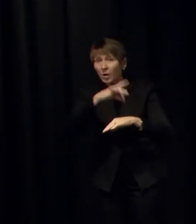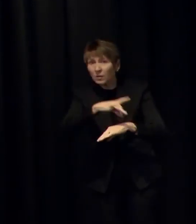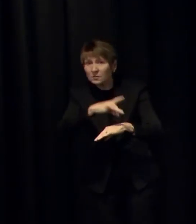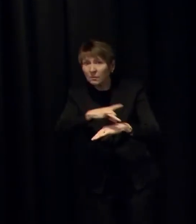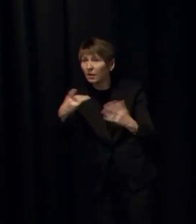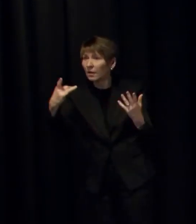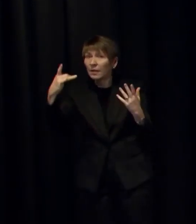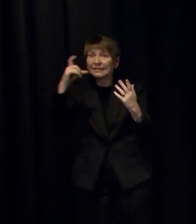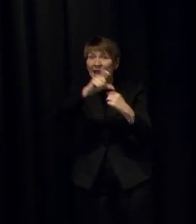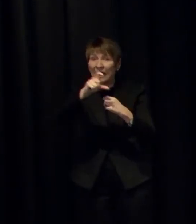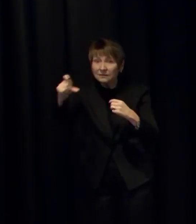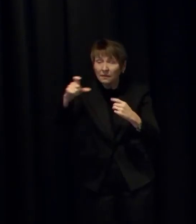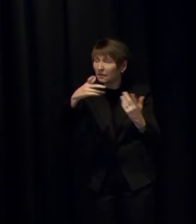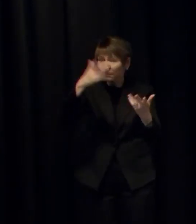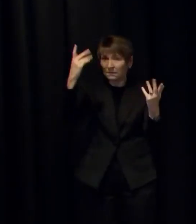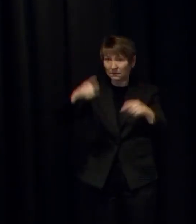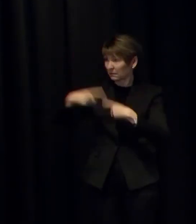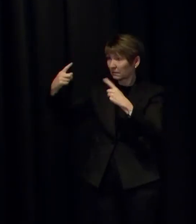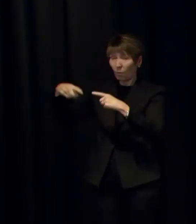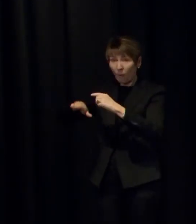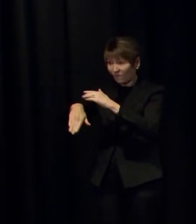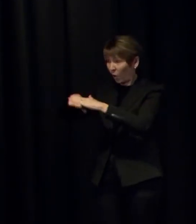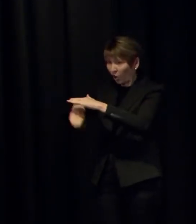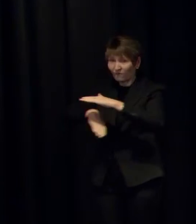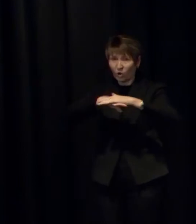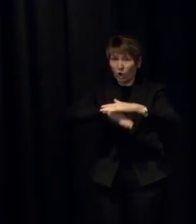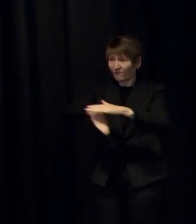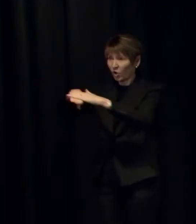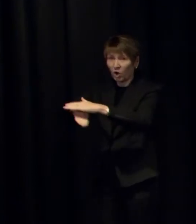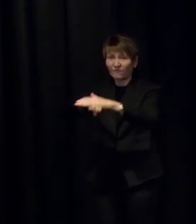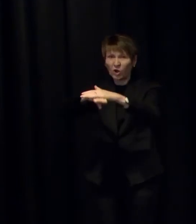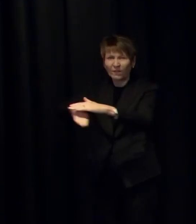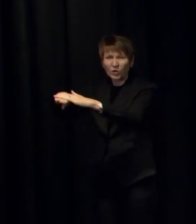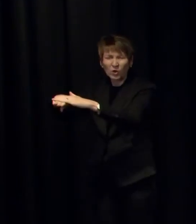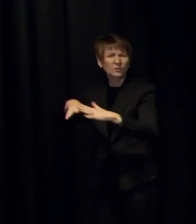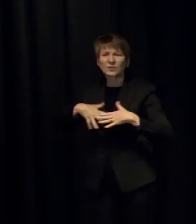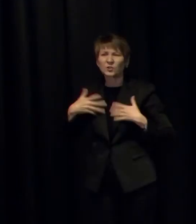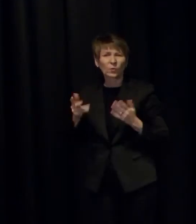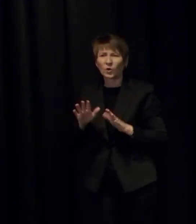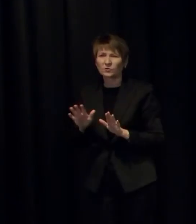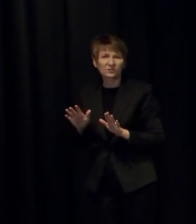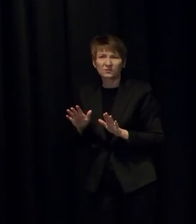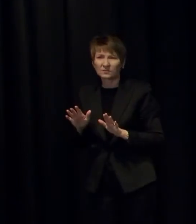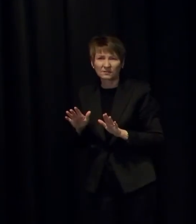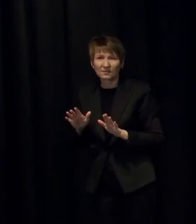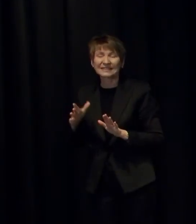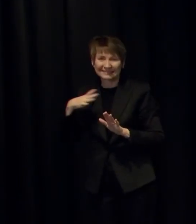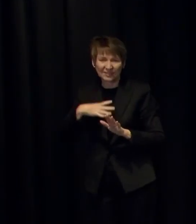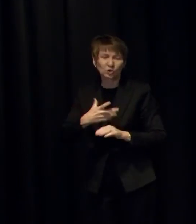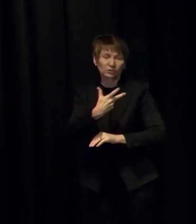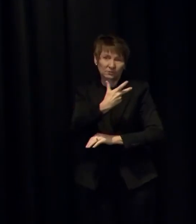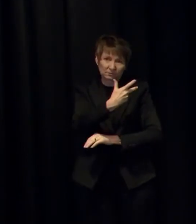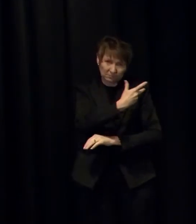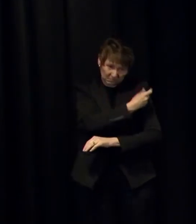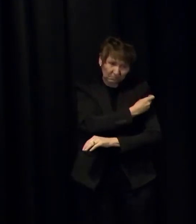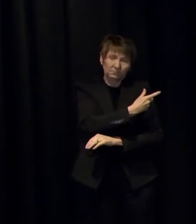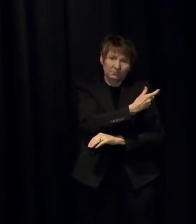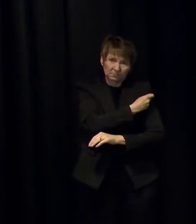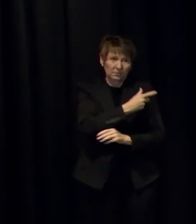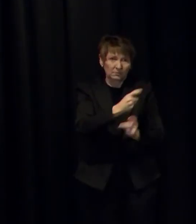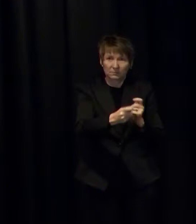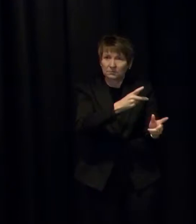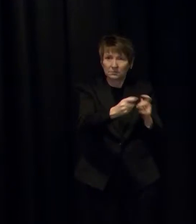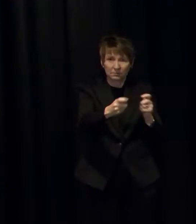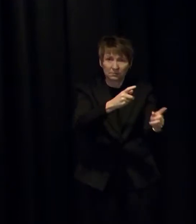you are fully vaccinated, you have absolute, well, not absolute, but you have considerable